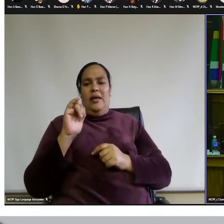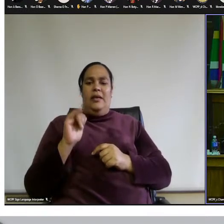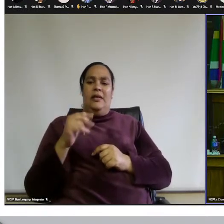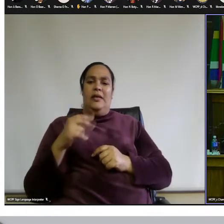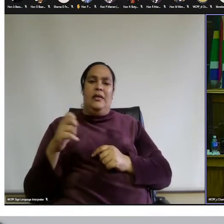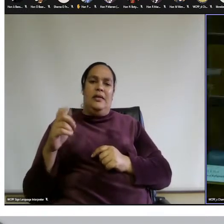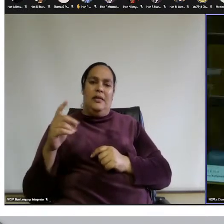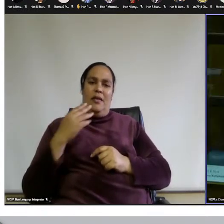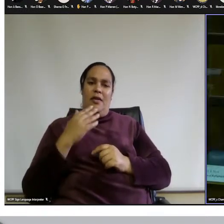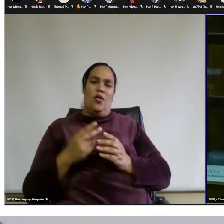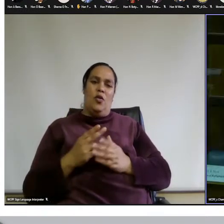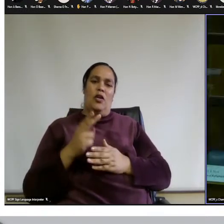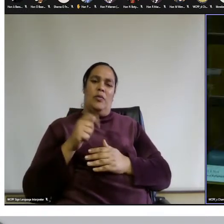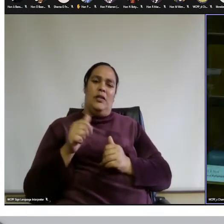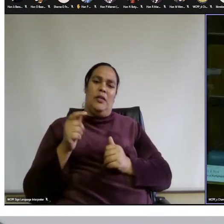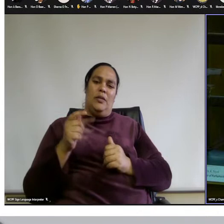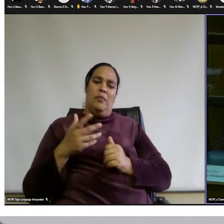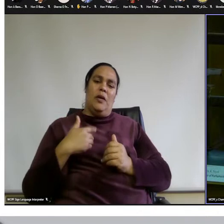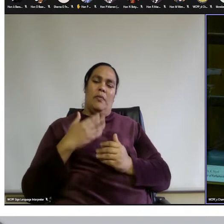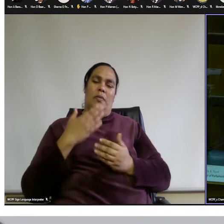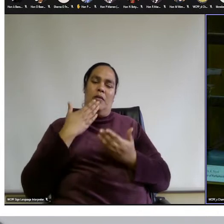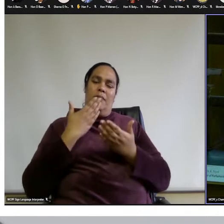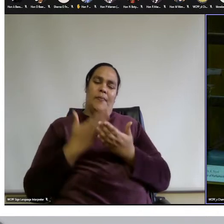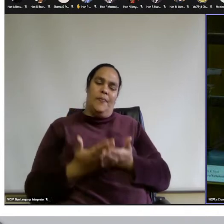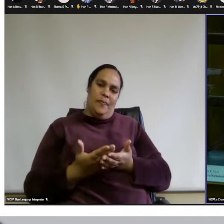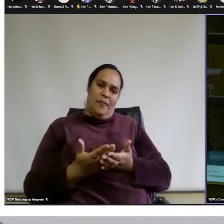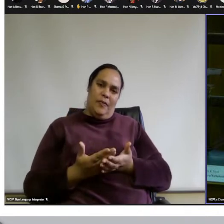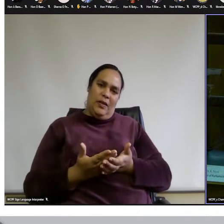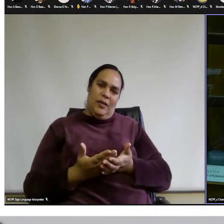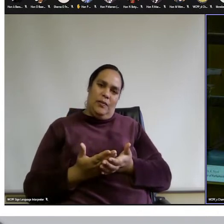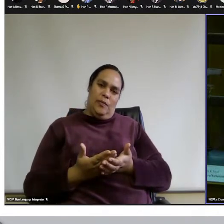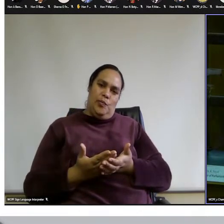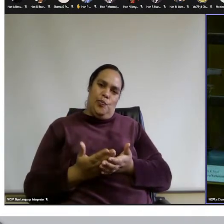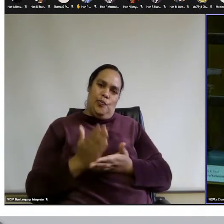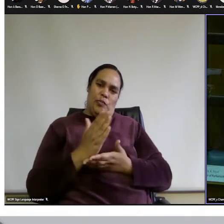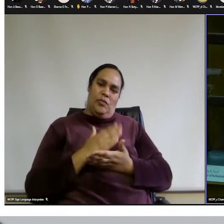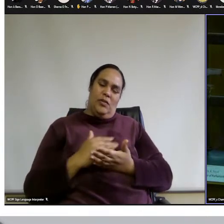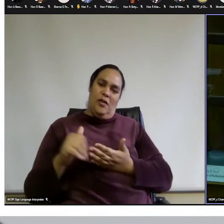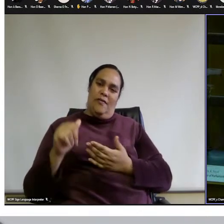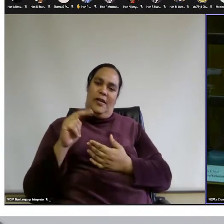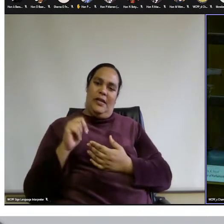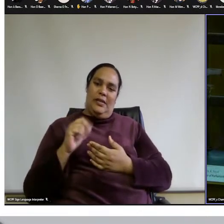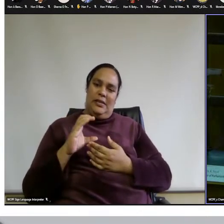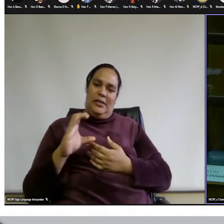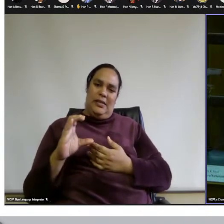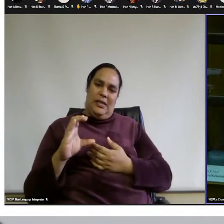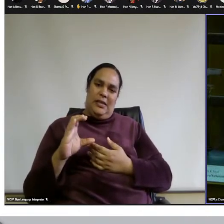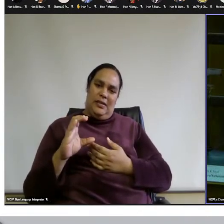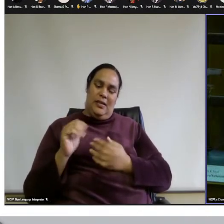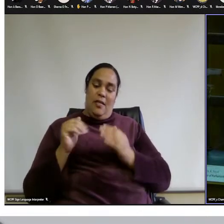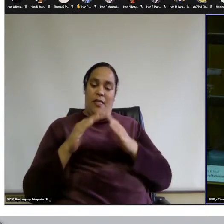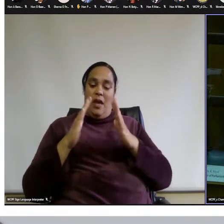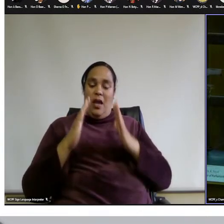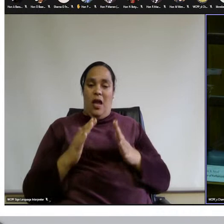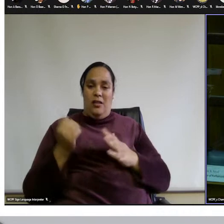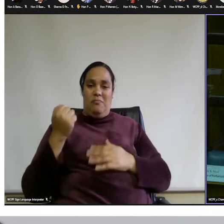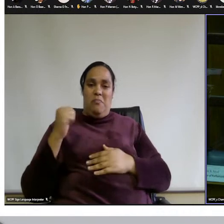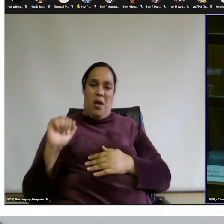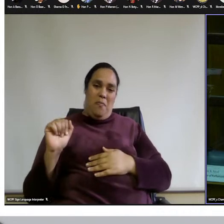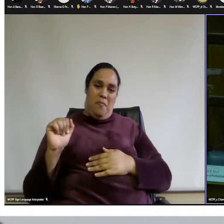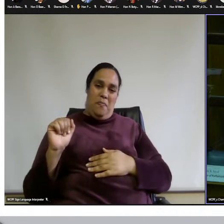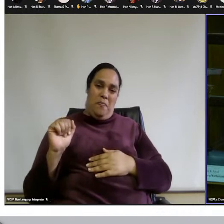Thank you, Honourable Deputy Speaker. I move without notice on behalf of the African National Congress that the House condemns